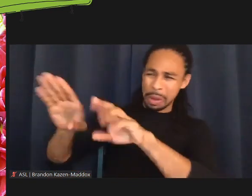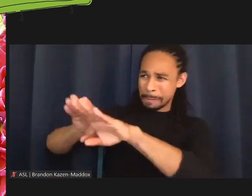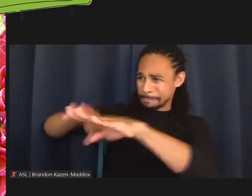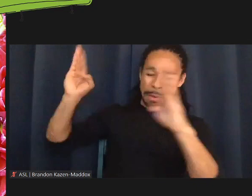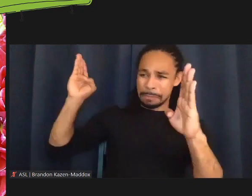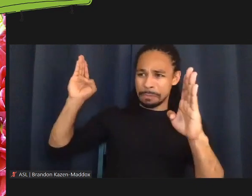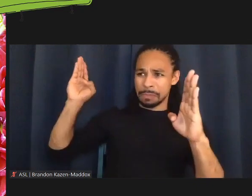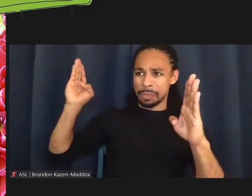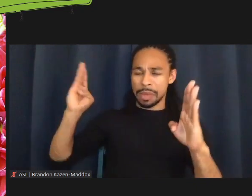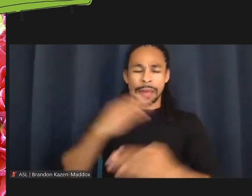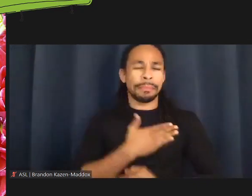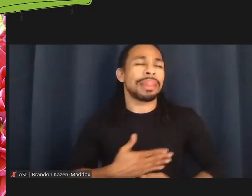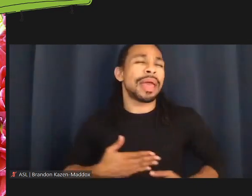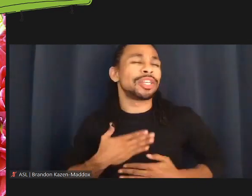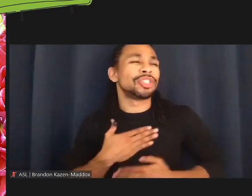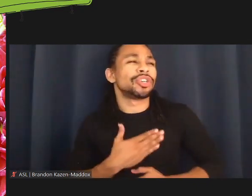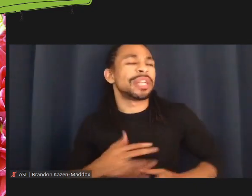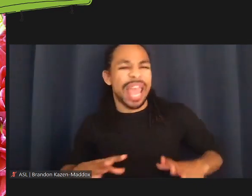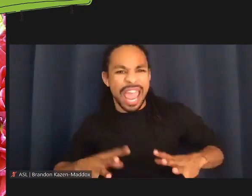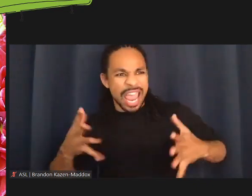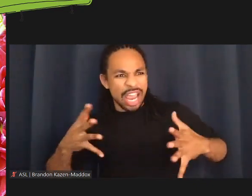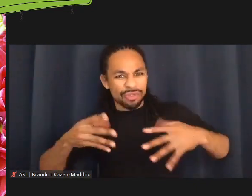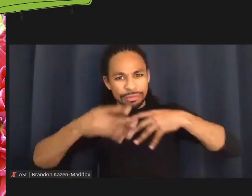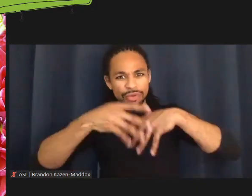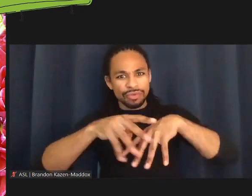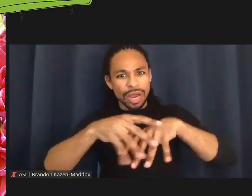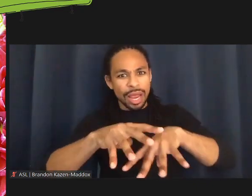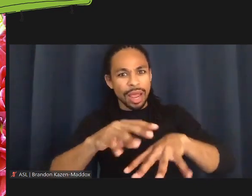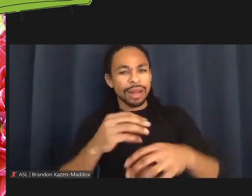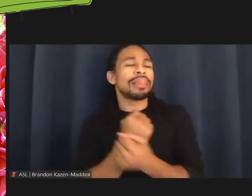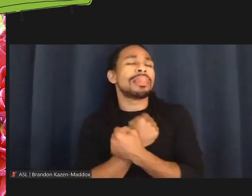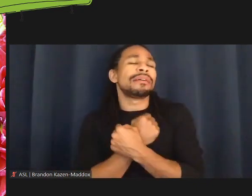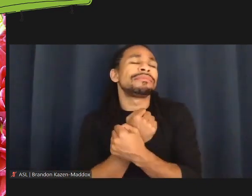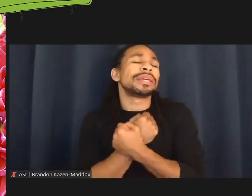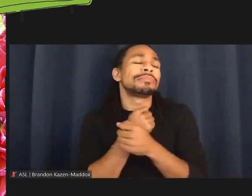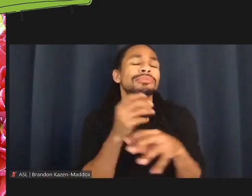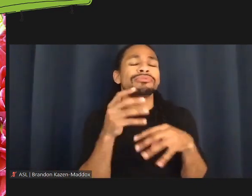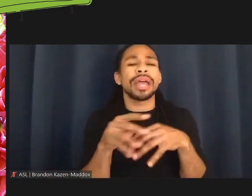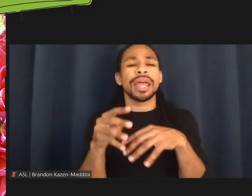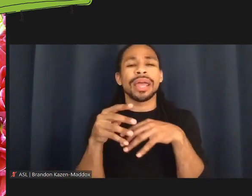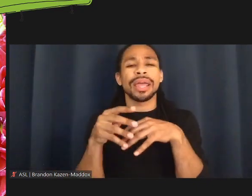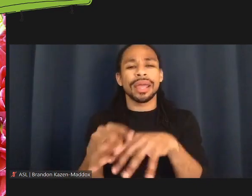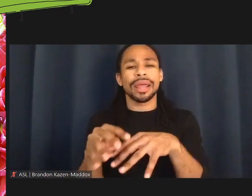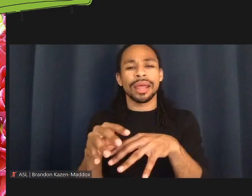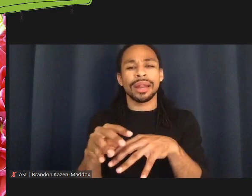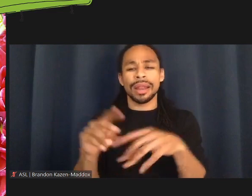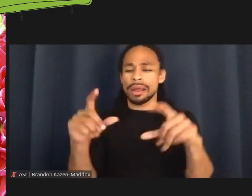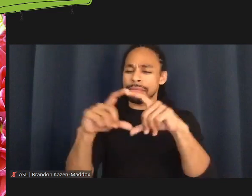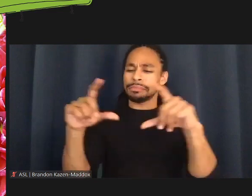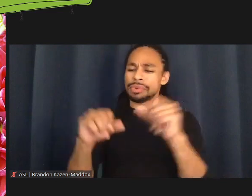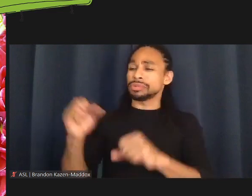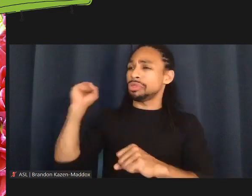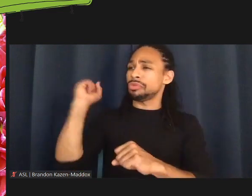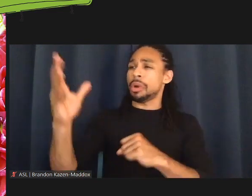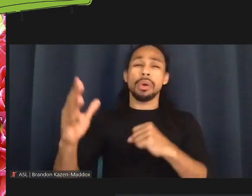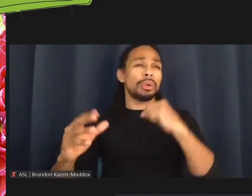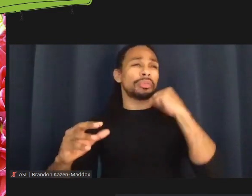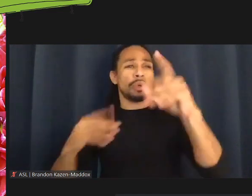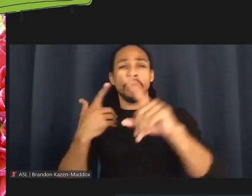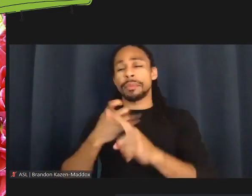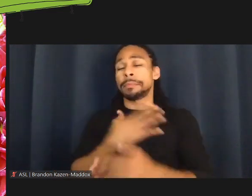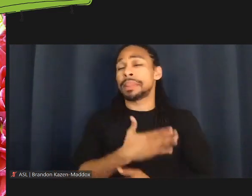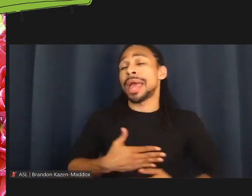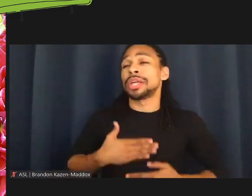angry parade, loving parade. Throw bricks from pleasure to open archives in